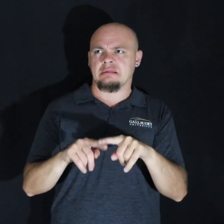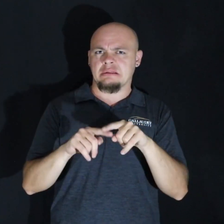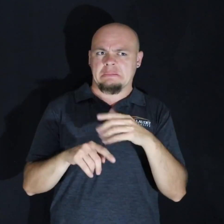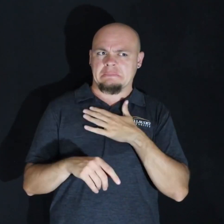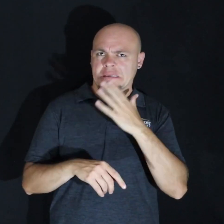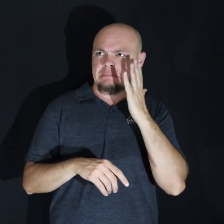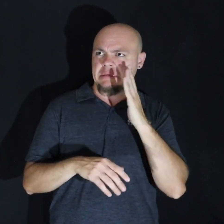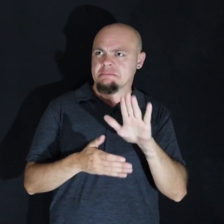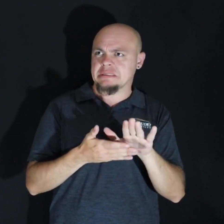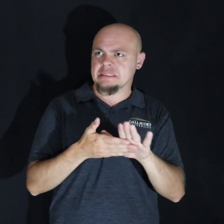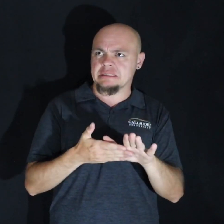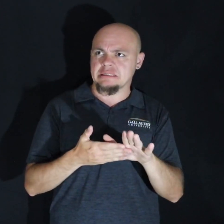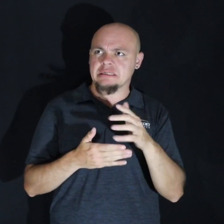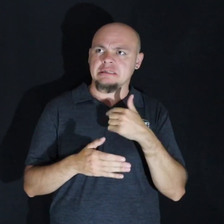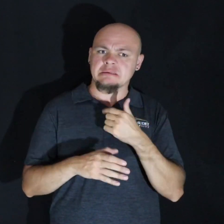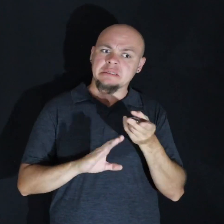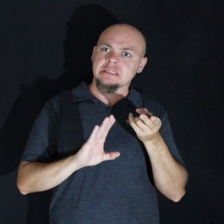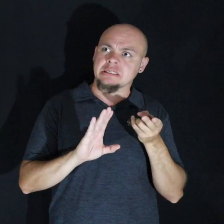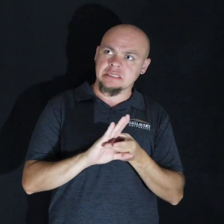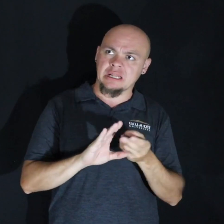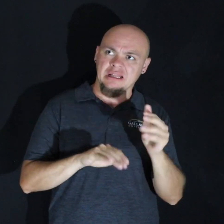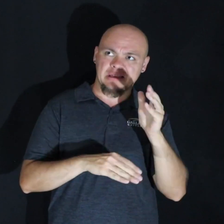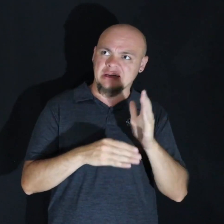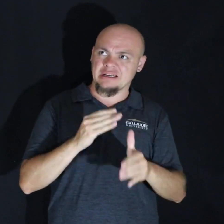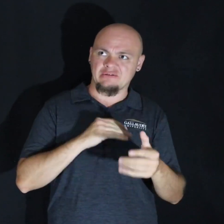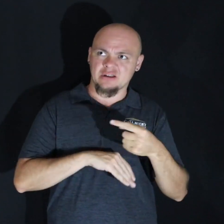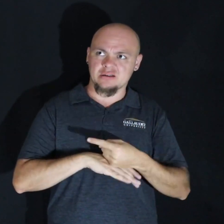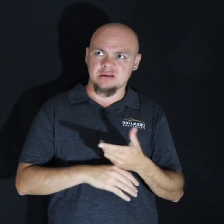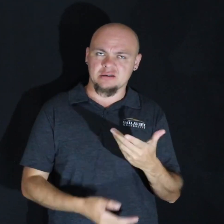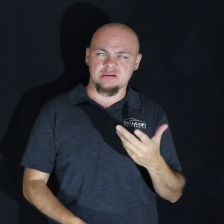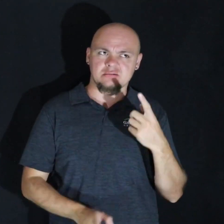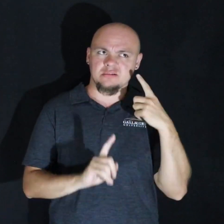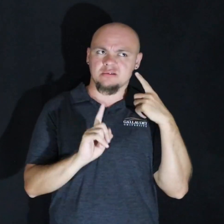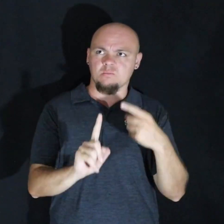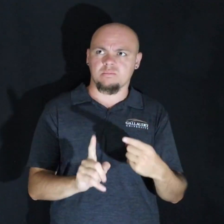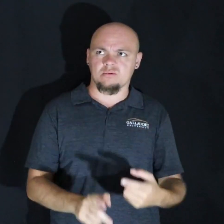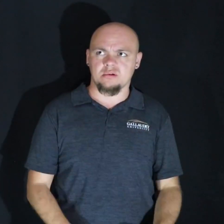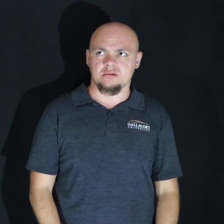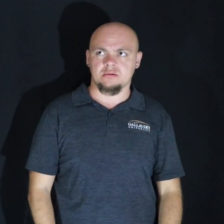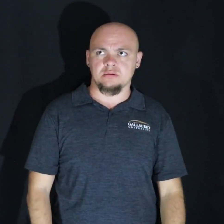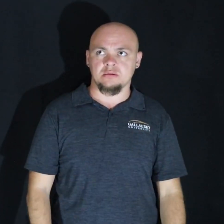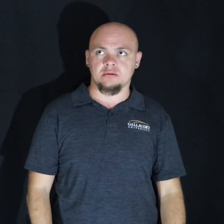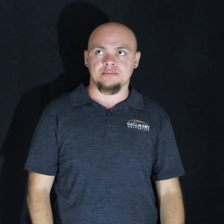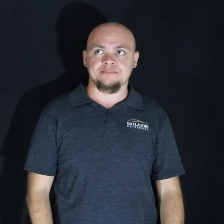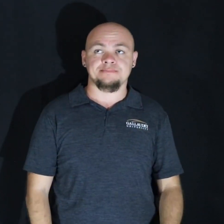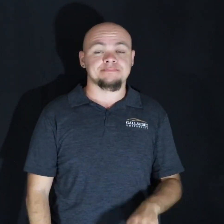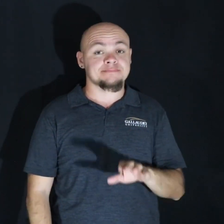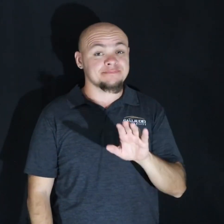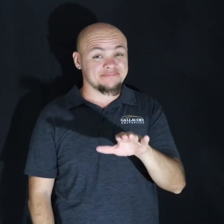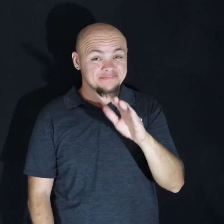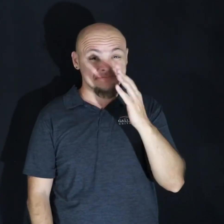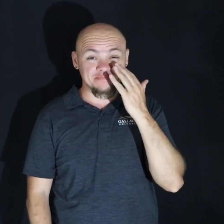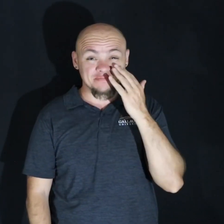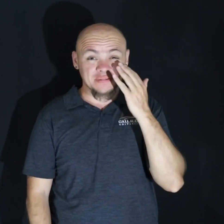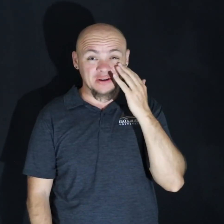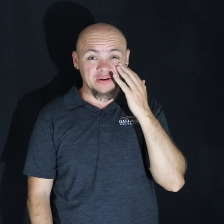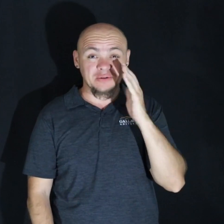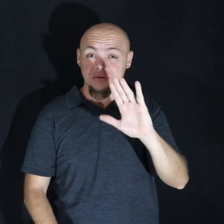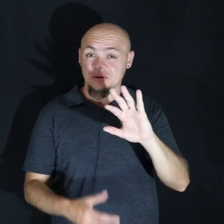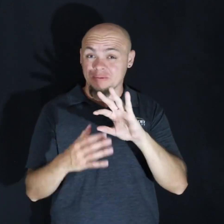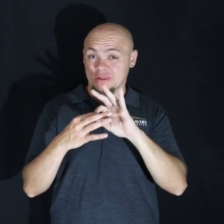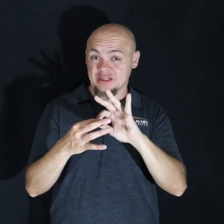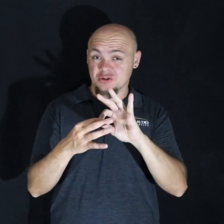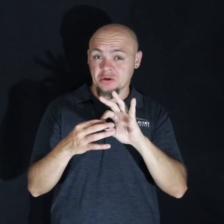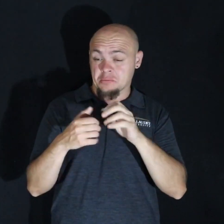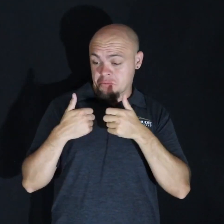bed? Like, I'm just gonna get back in it at the end of the day. What's the point? And have you ever argued in your relationship